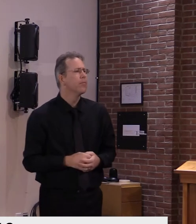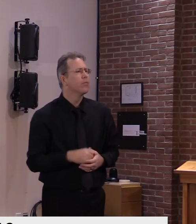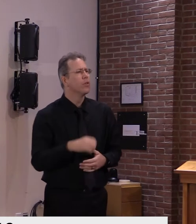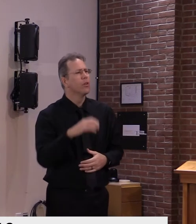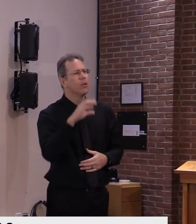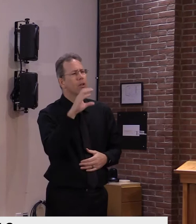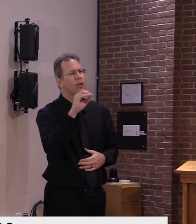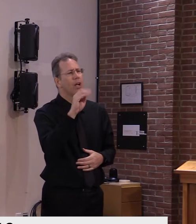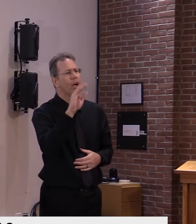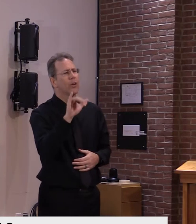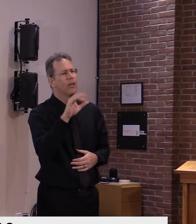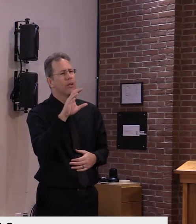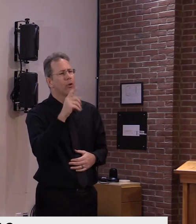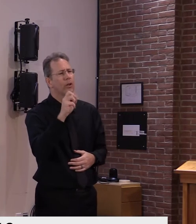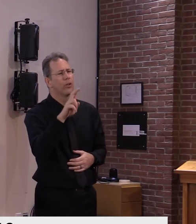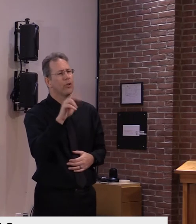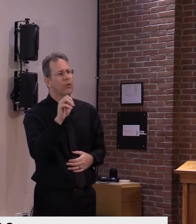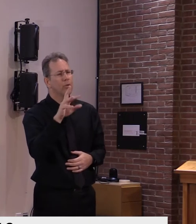Good afternoon, Governor.